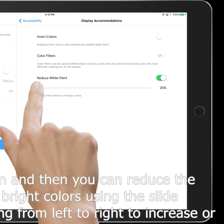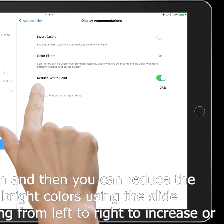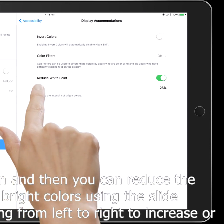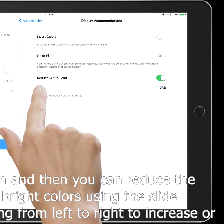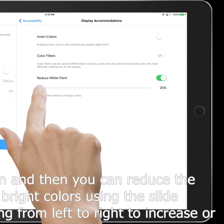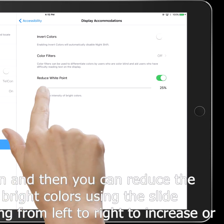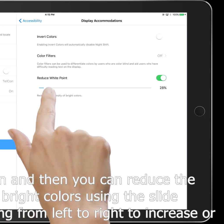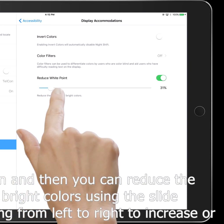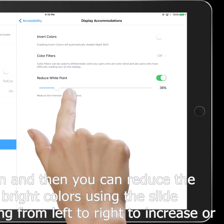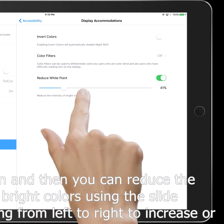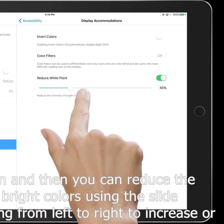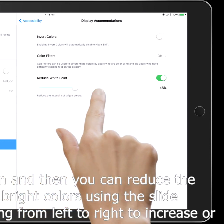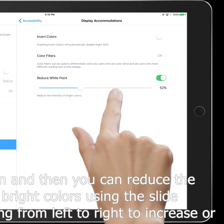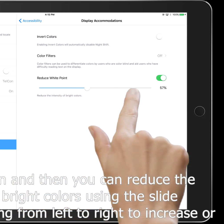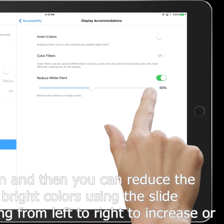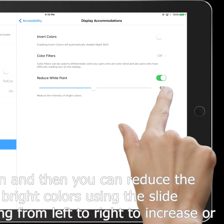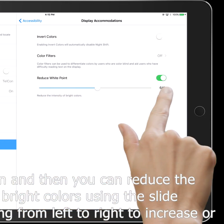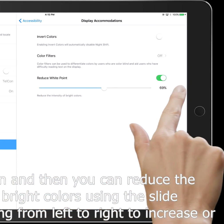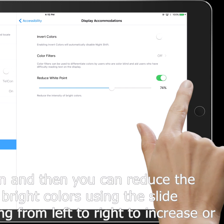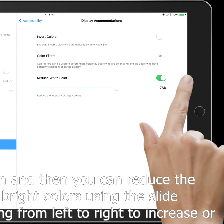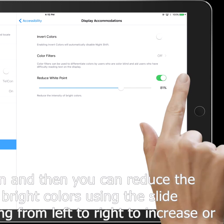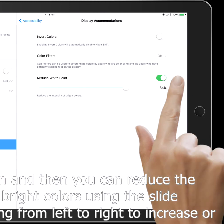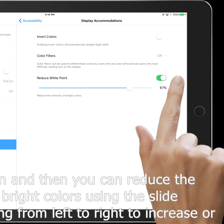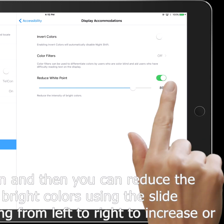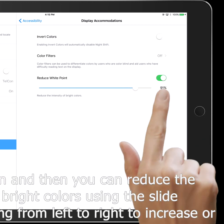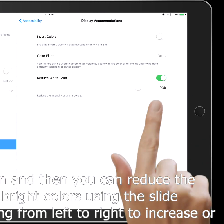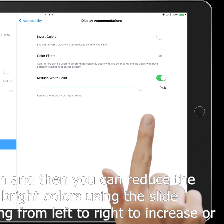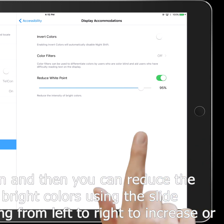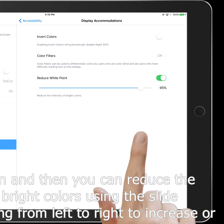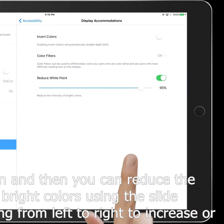right to increase